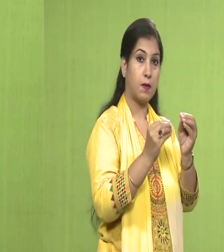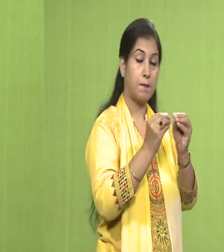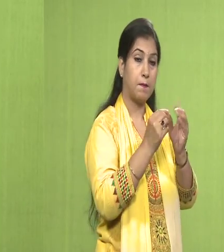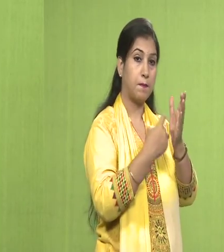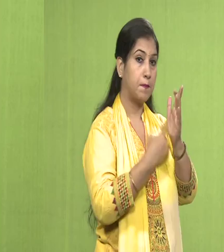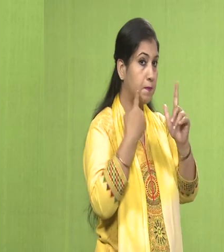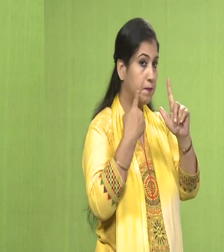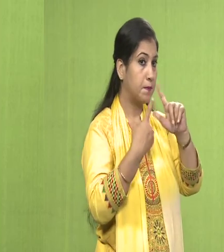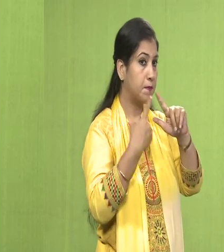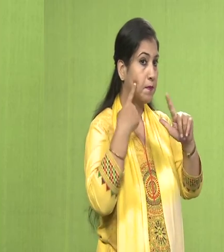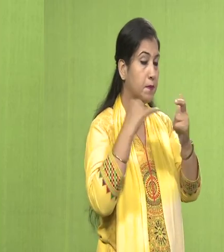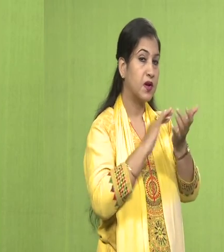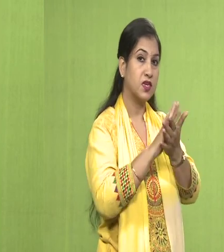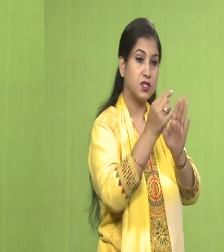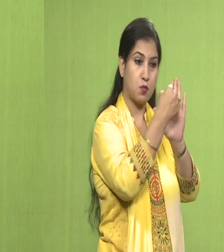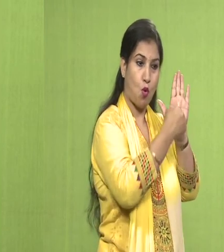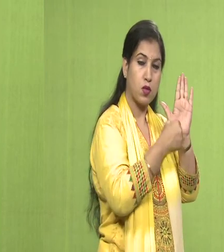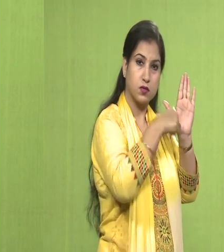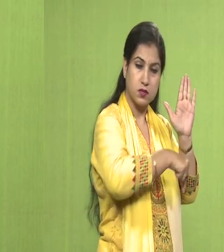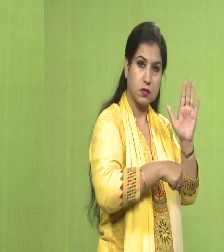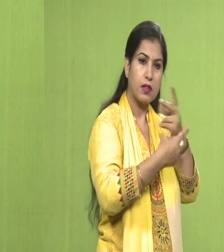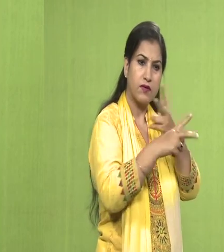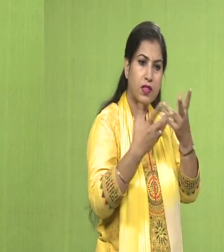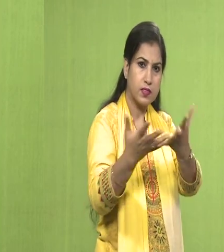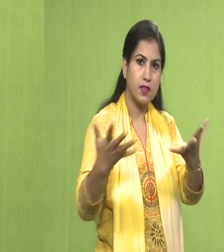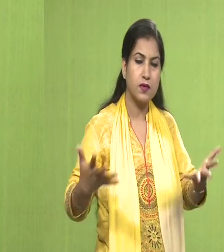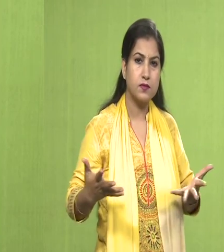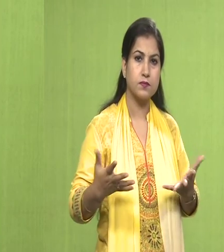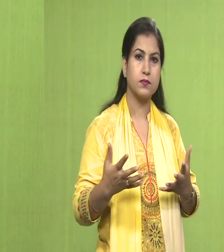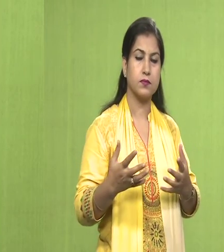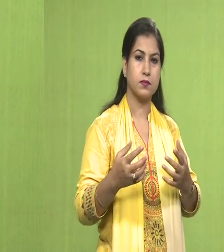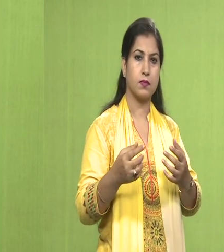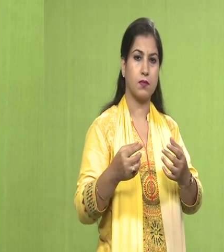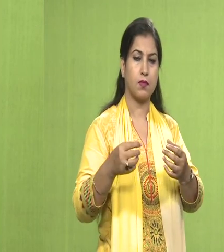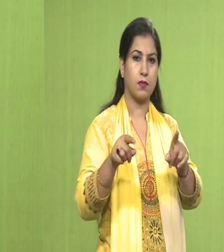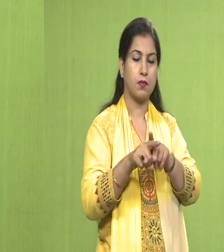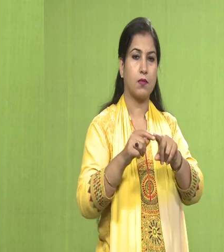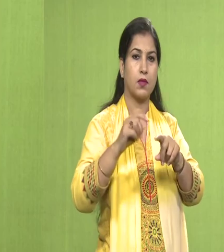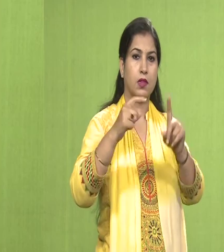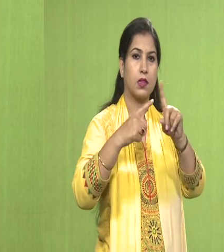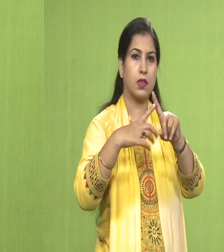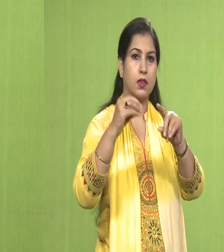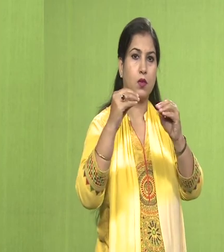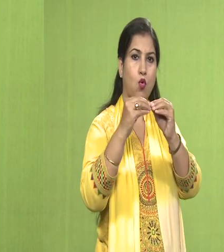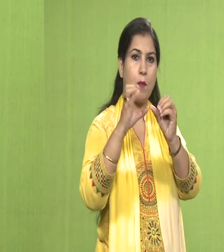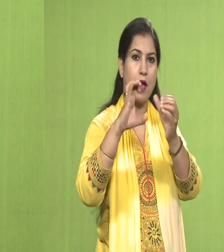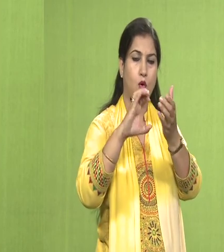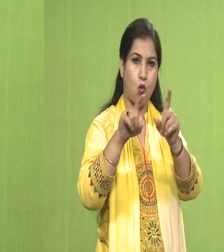according to the British economic policy, items like tobacco, sugar, and cotton could